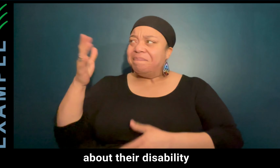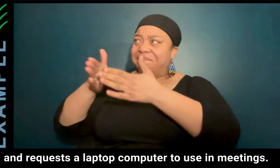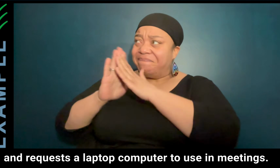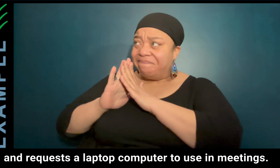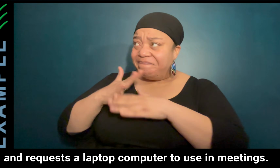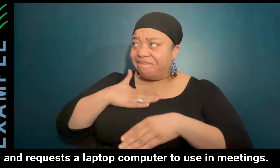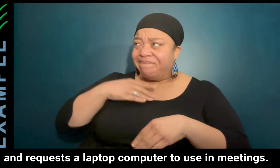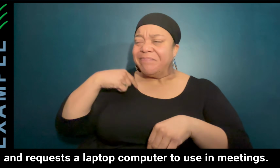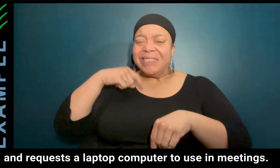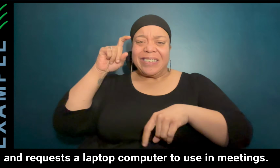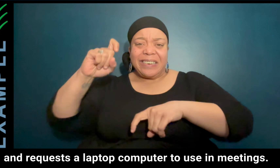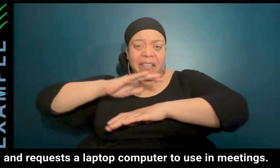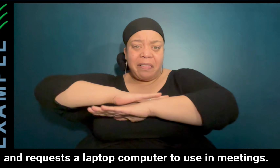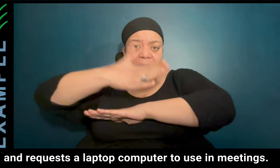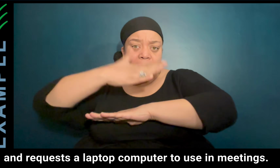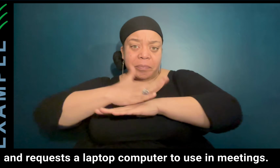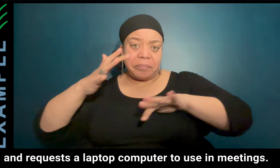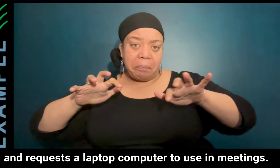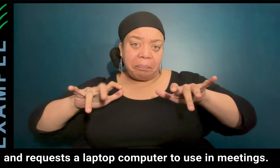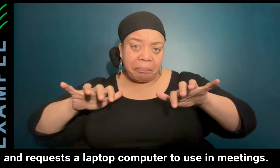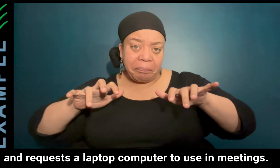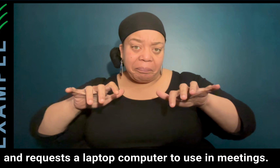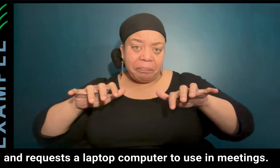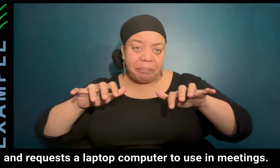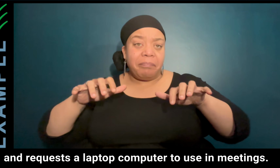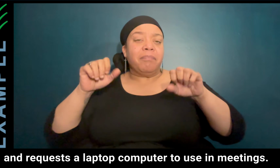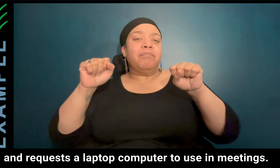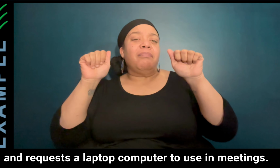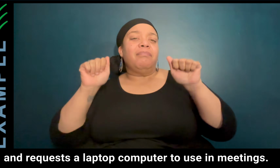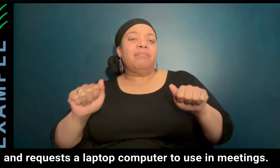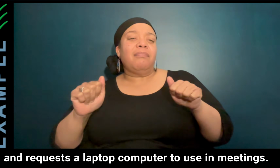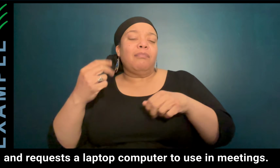And requests a laptop computer to use in meetings.